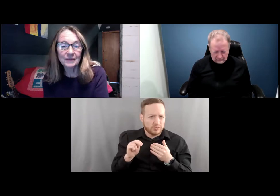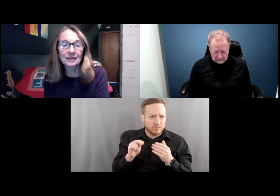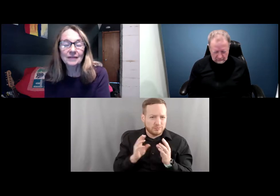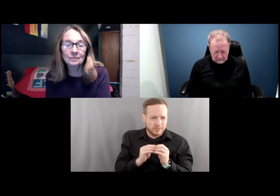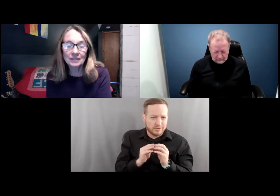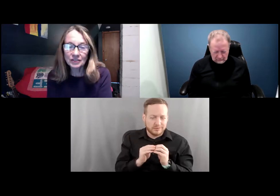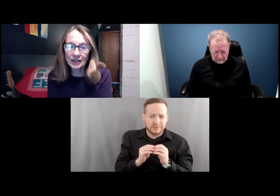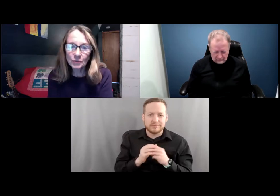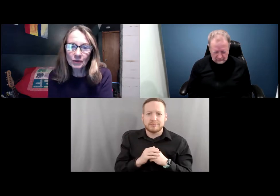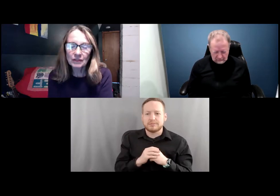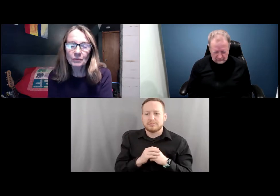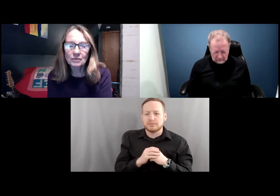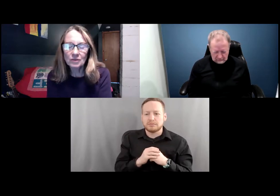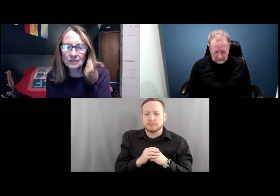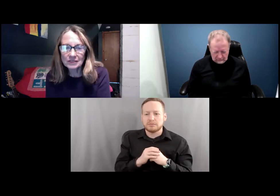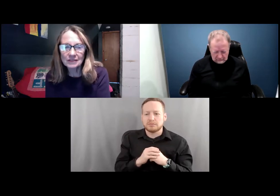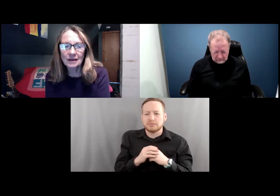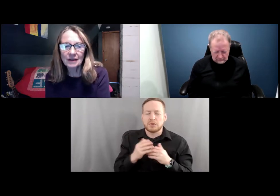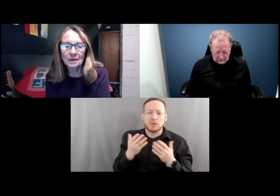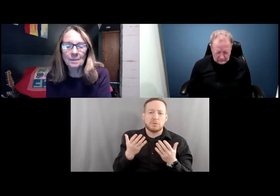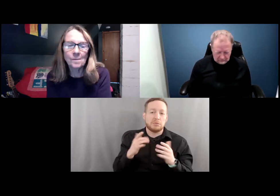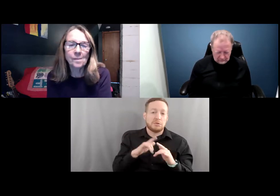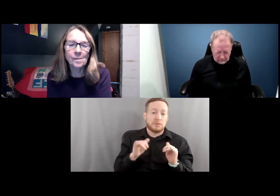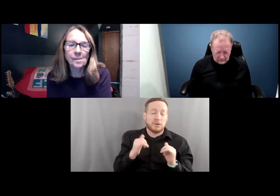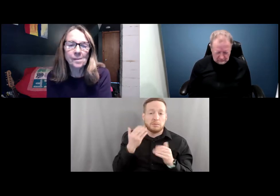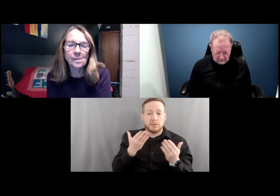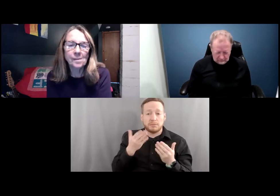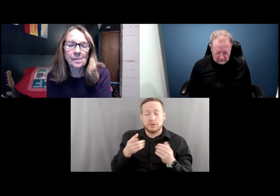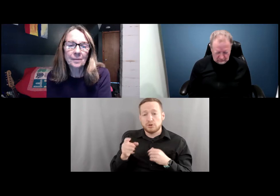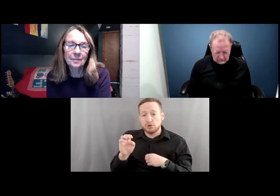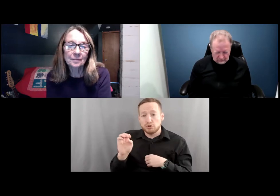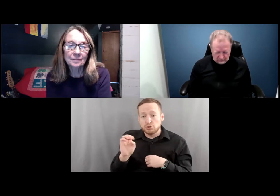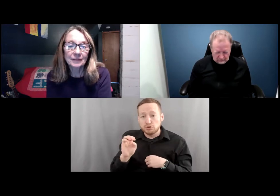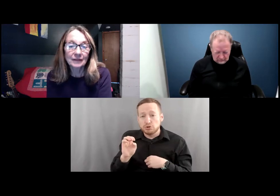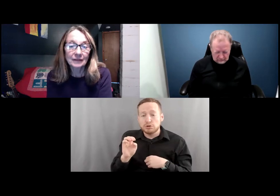being. In January, we can revisit that.